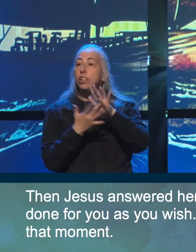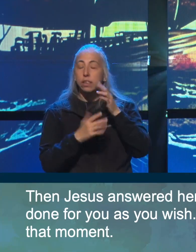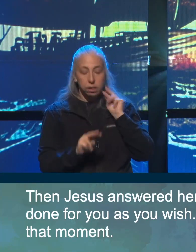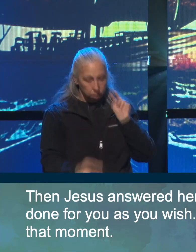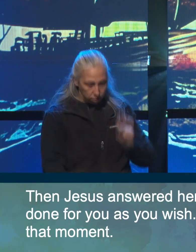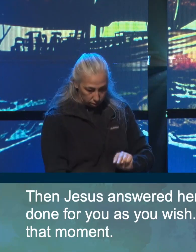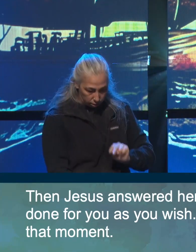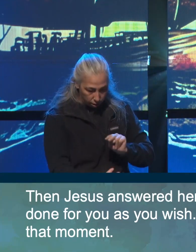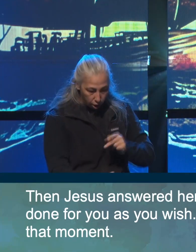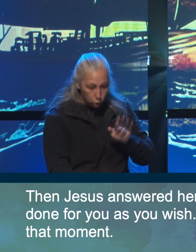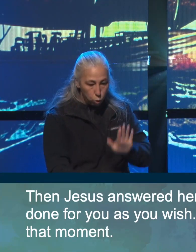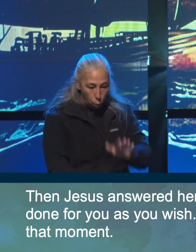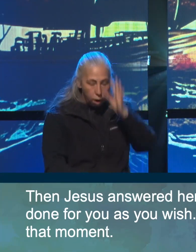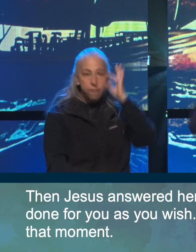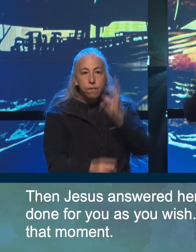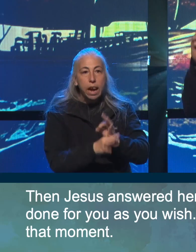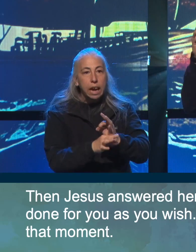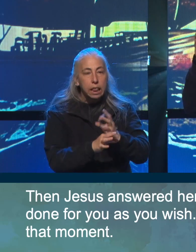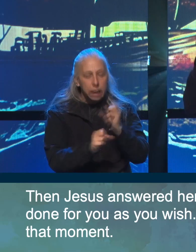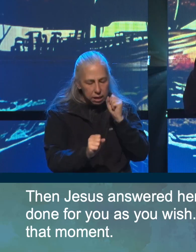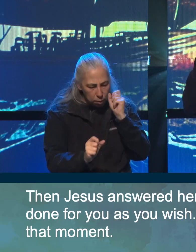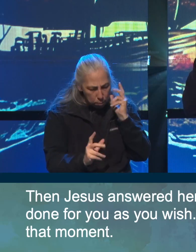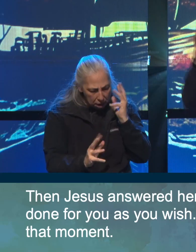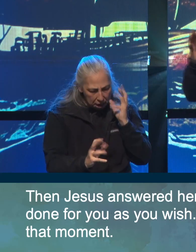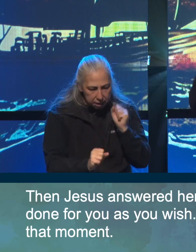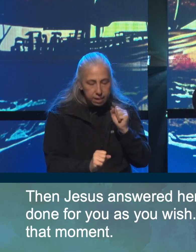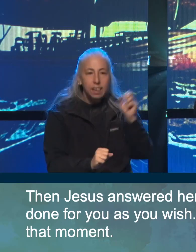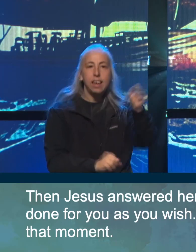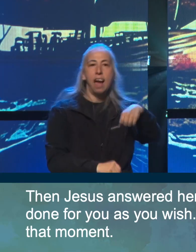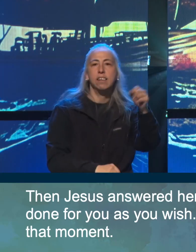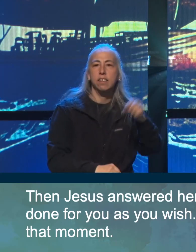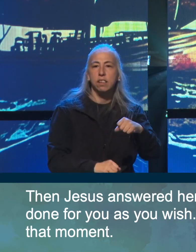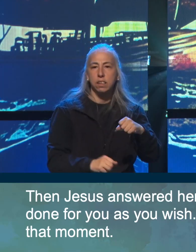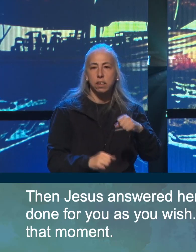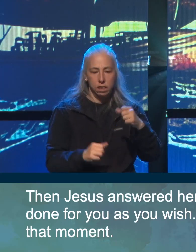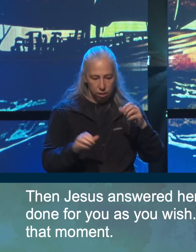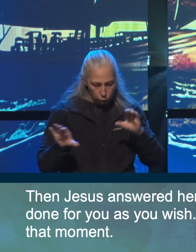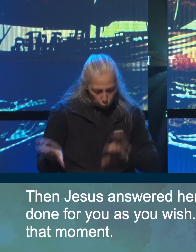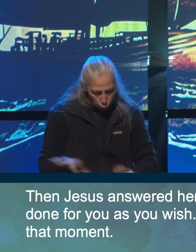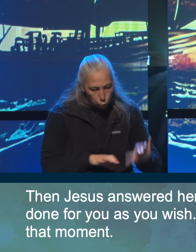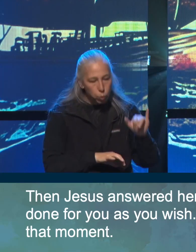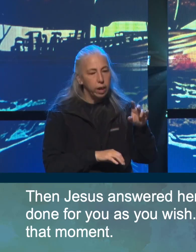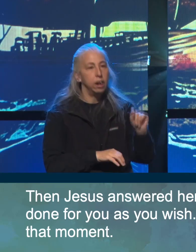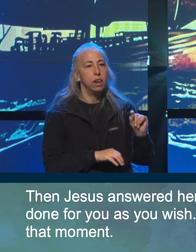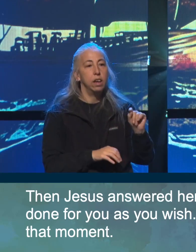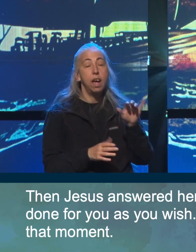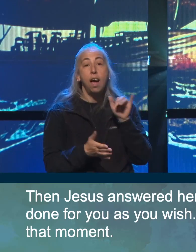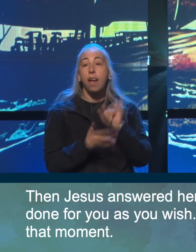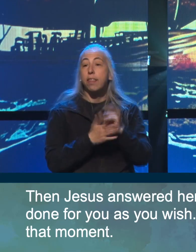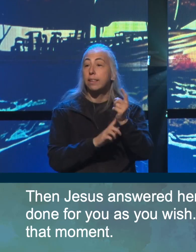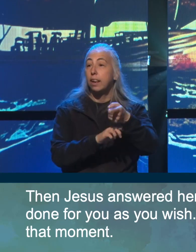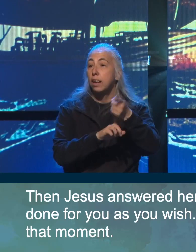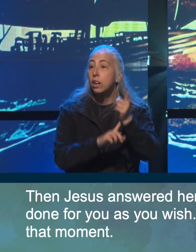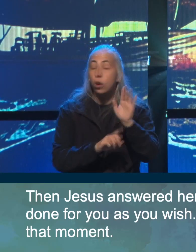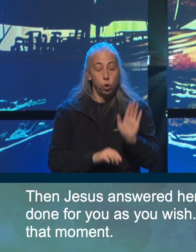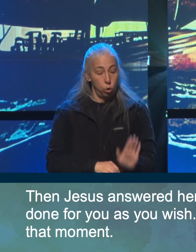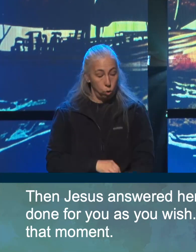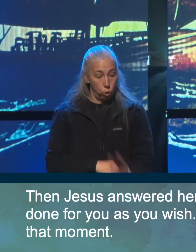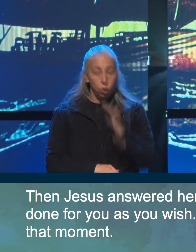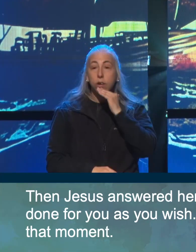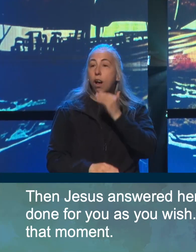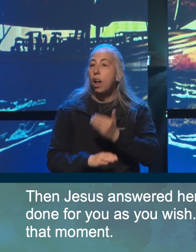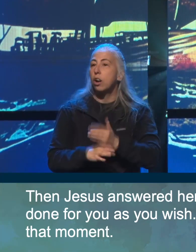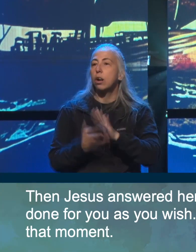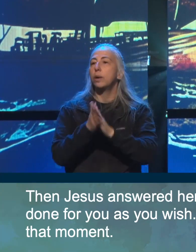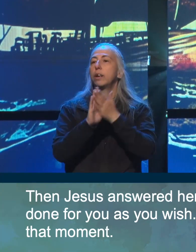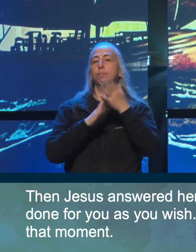amazing. Let it be done. Let it be done." And in that moment, her daughter was healed.